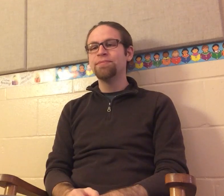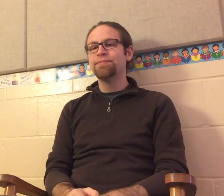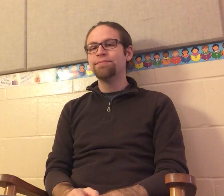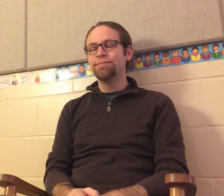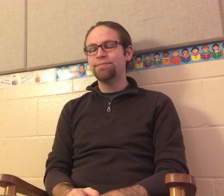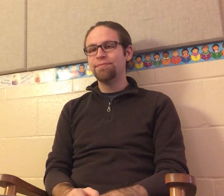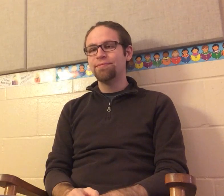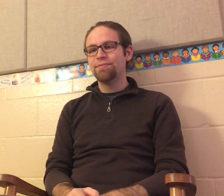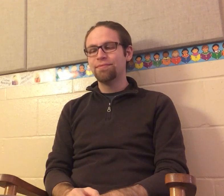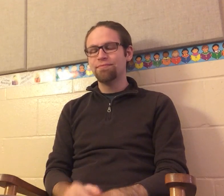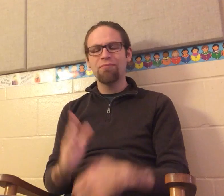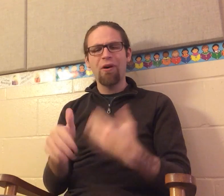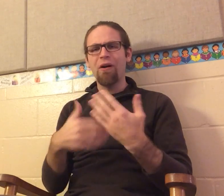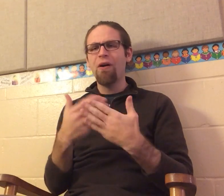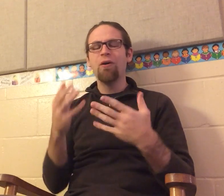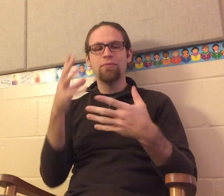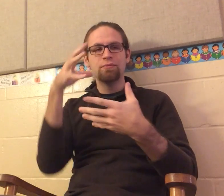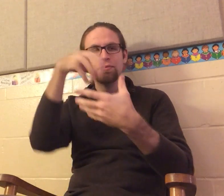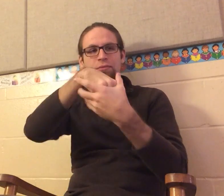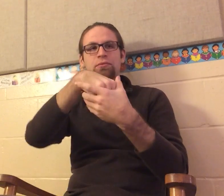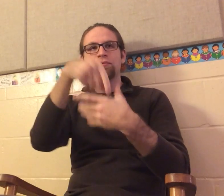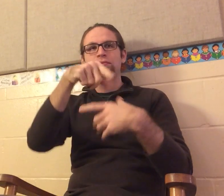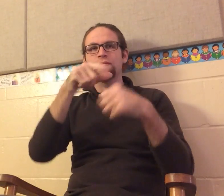We are all part of this never-ending cycle. When spring